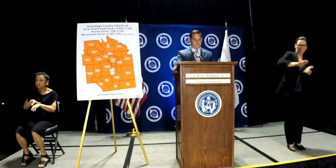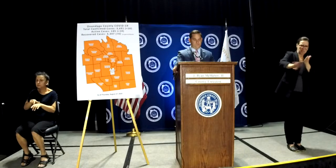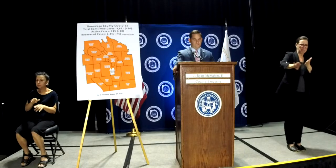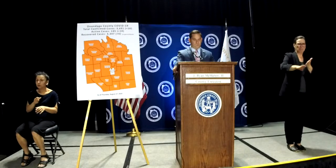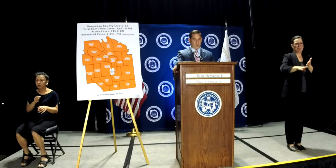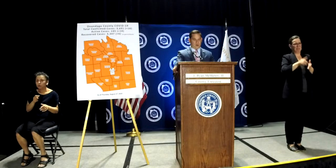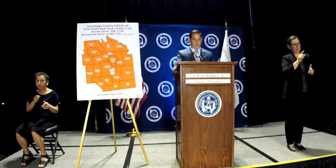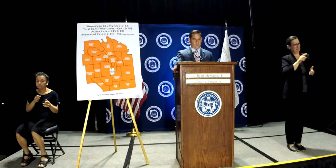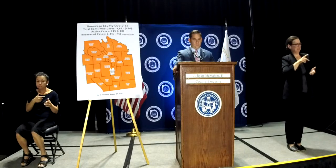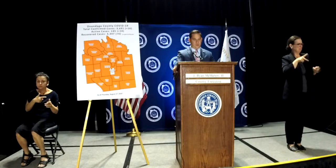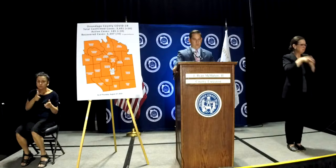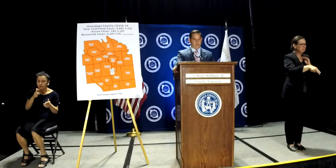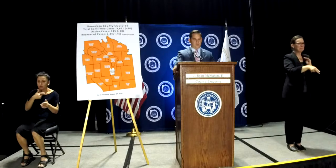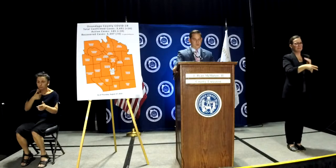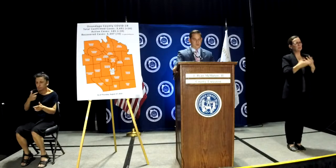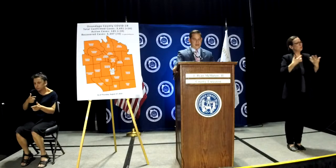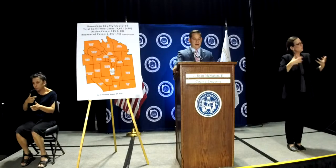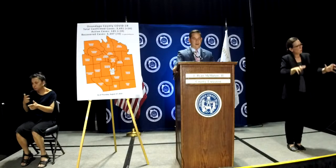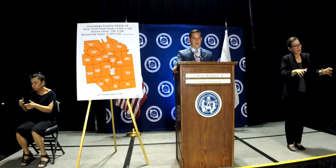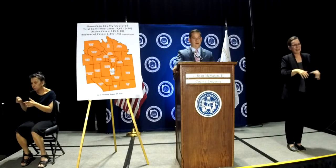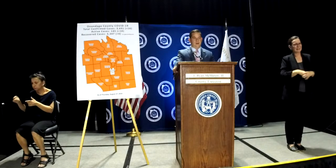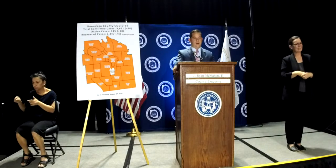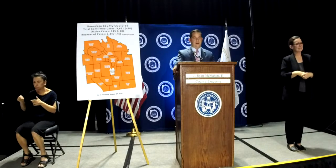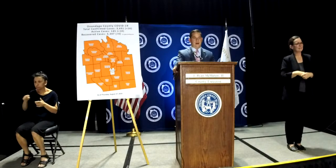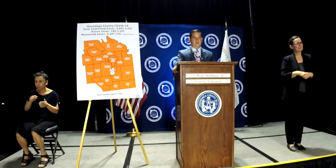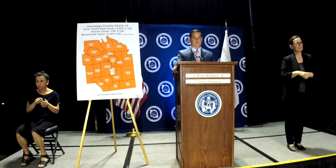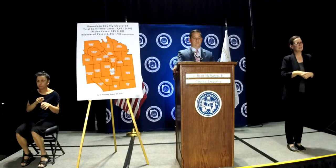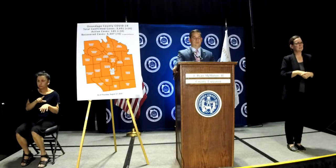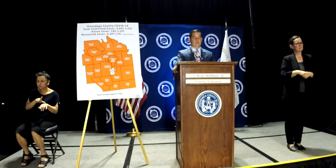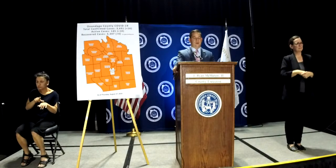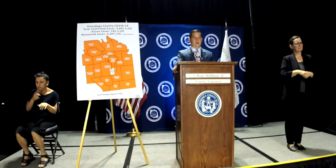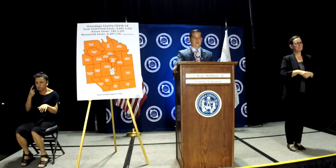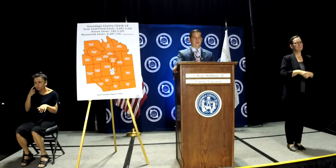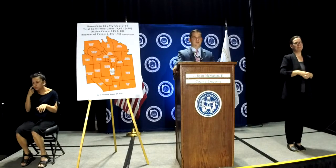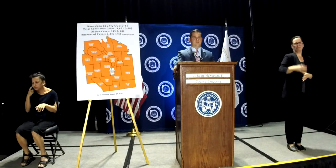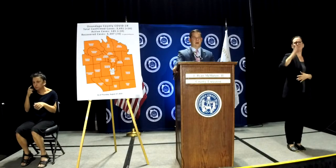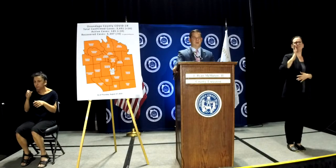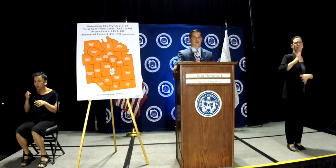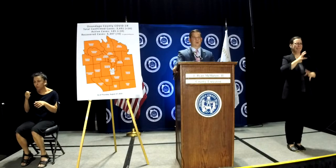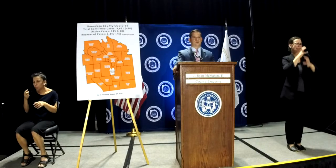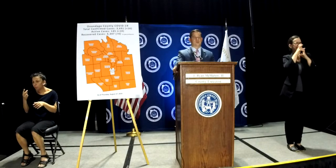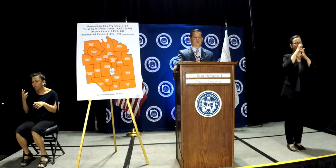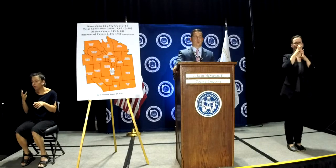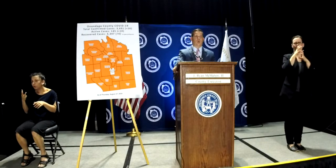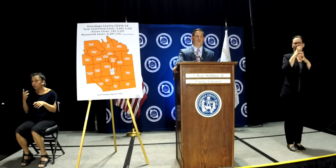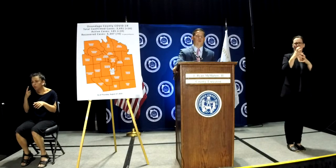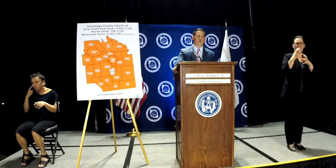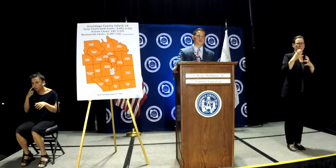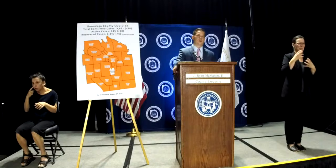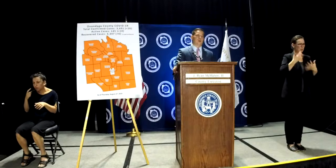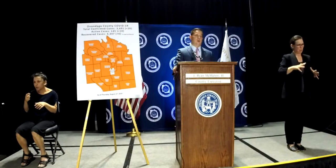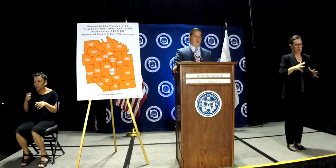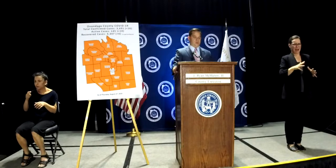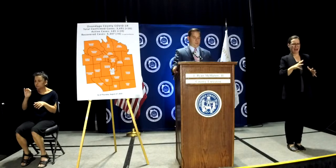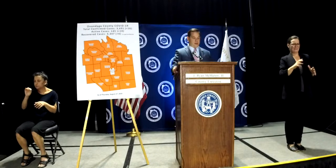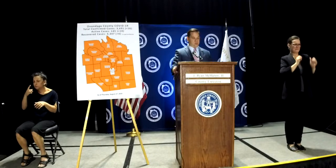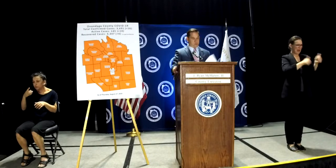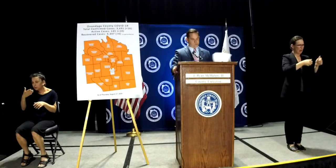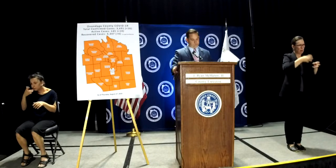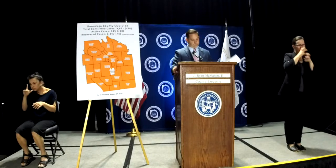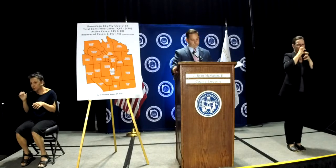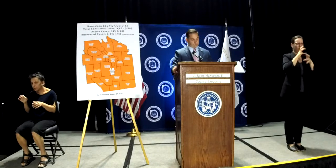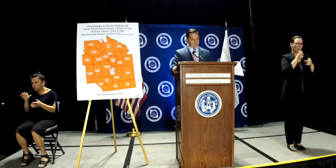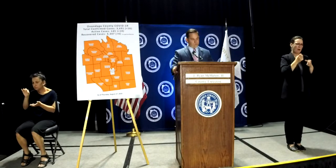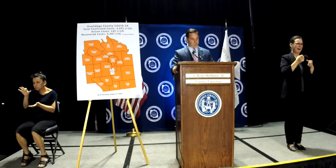hopefully be able to use the data and have the least amount of disruptions to our workforce as